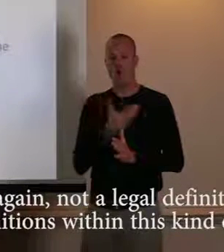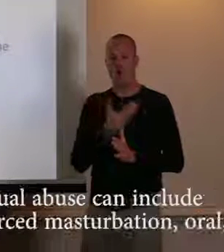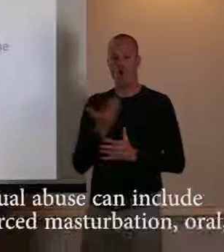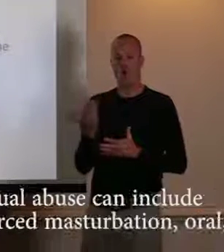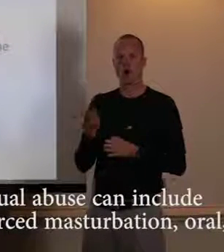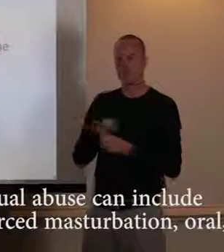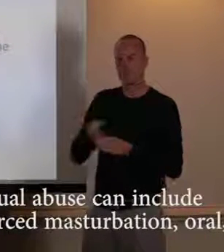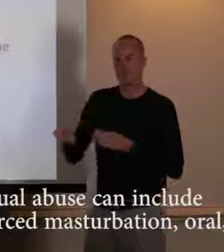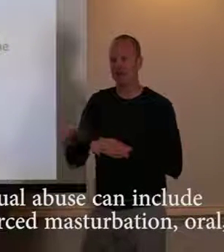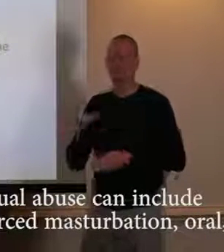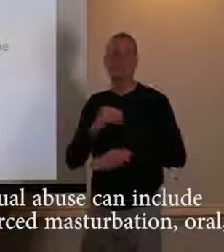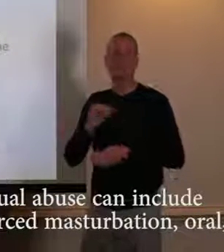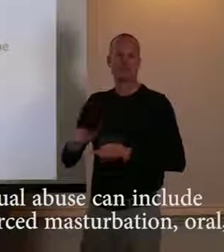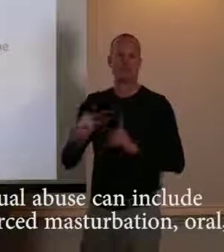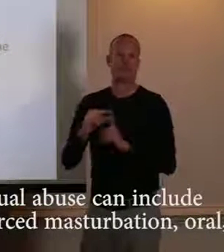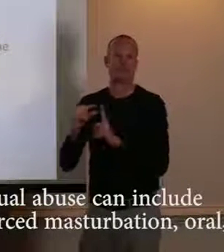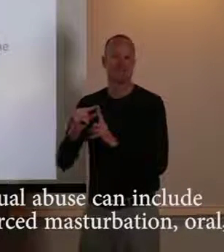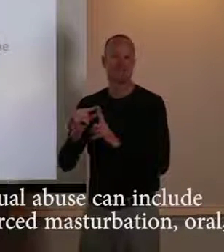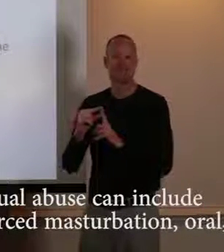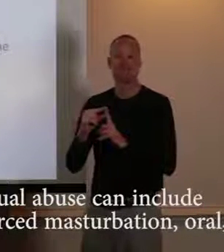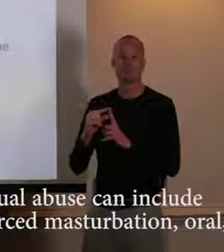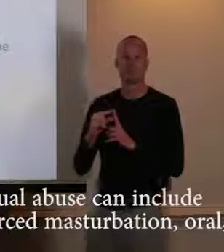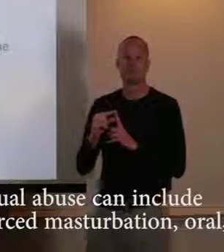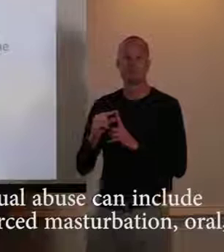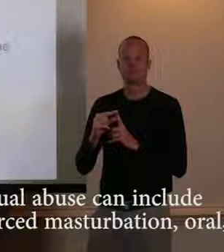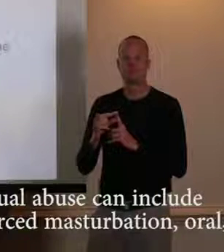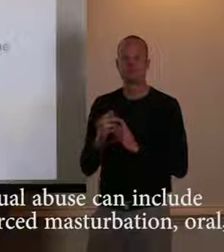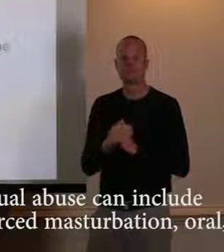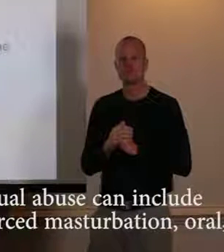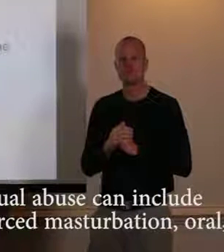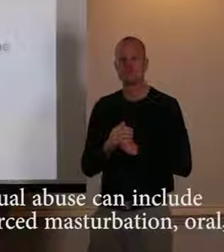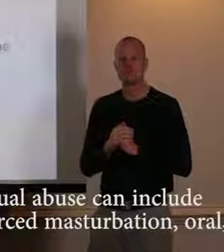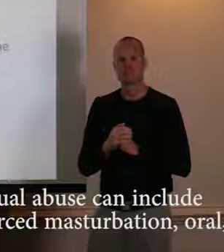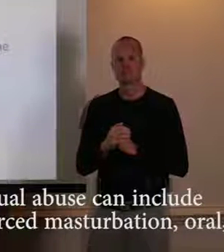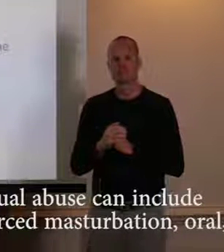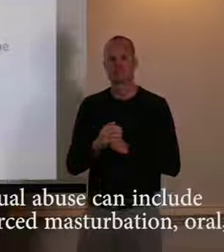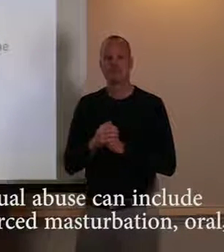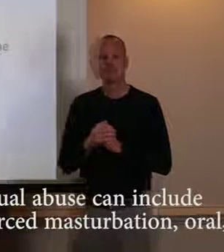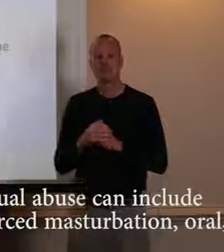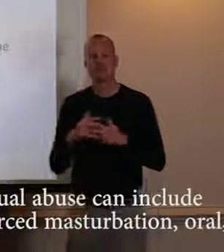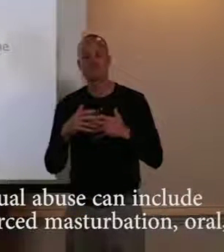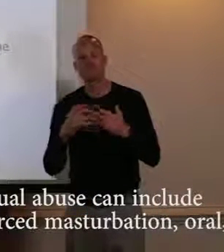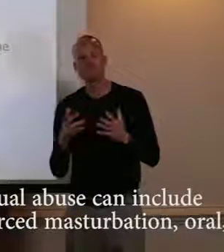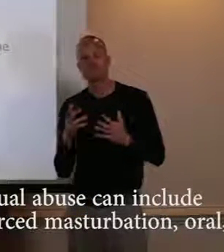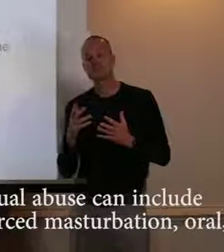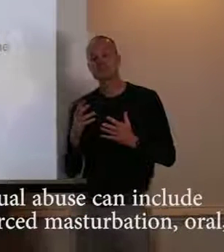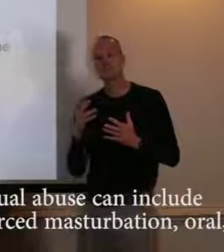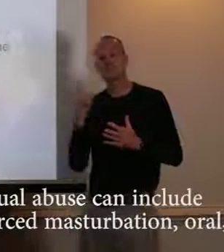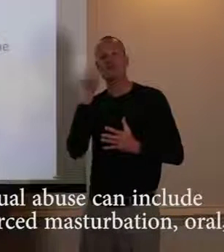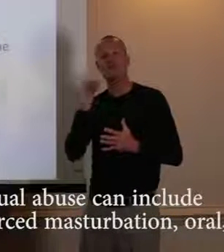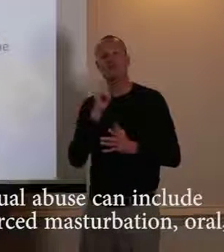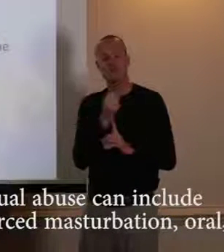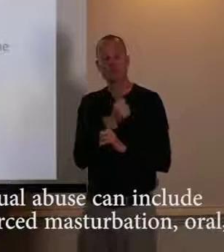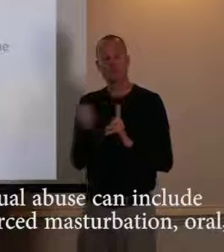of realm of the world. So sexual abuse can include